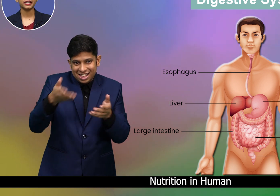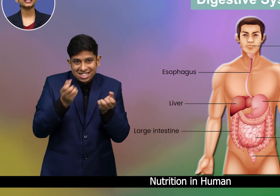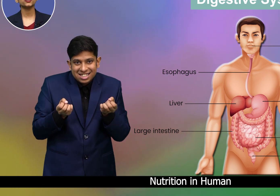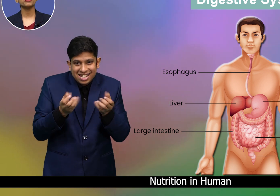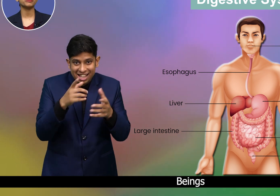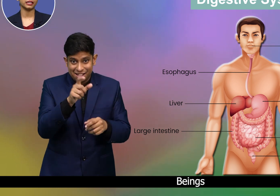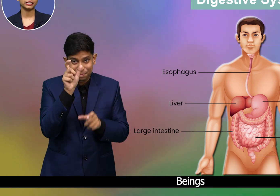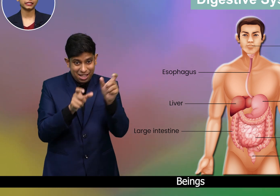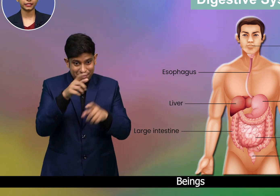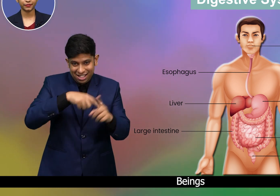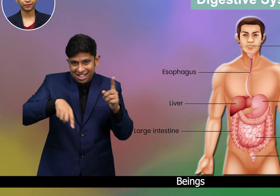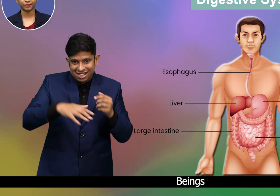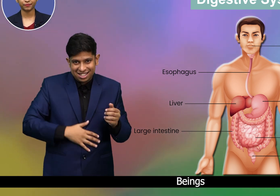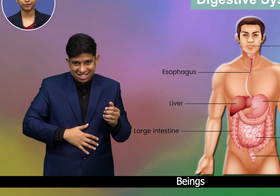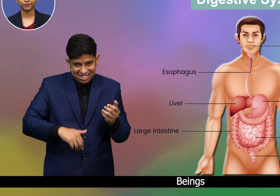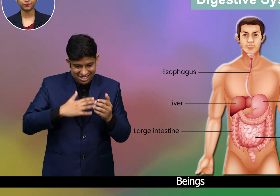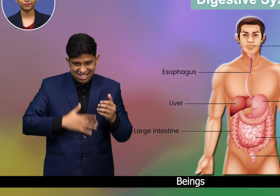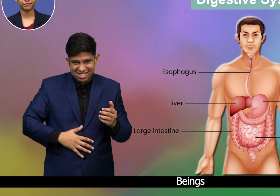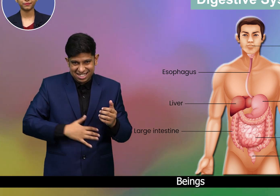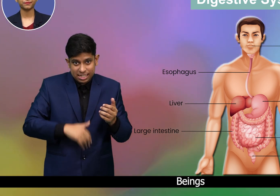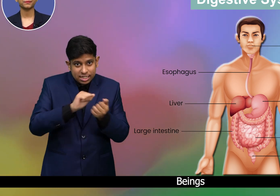Nutrition in human beings.